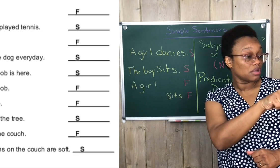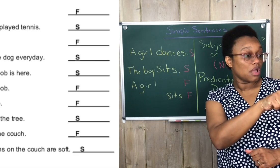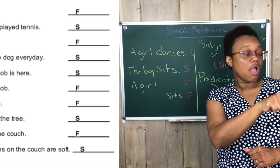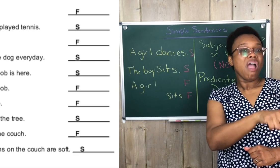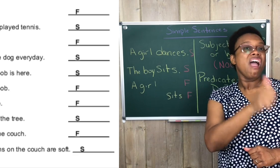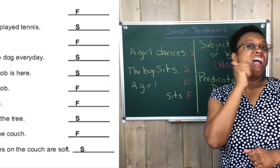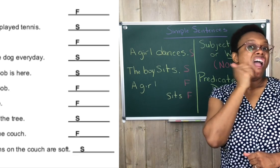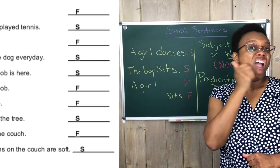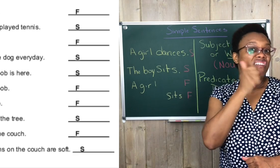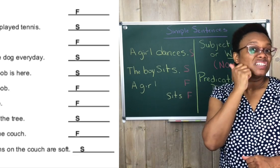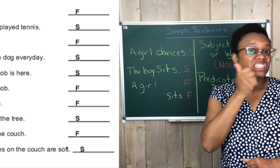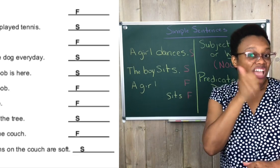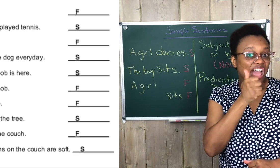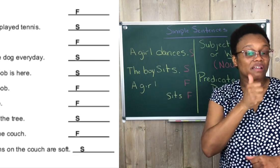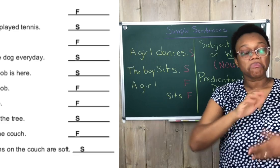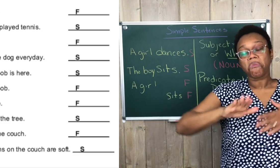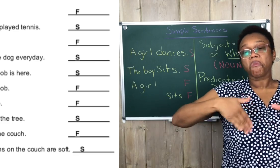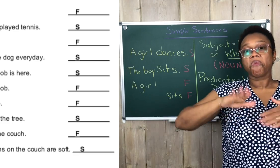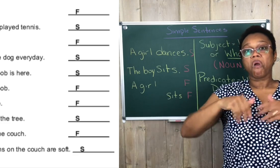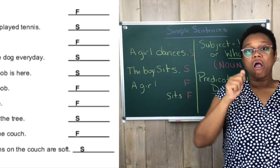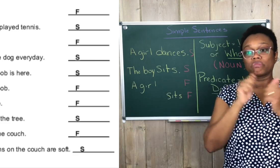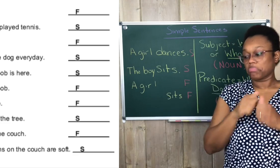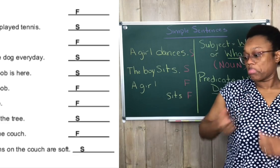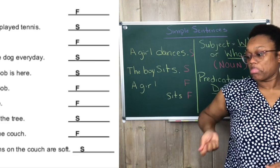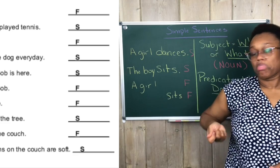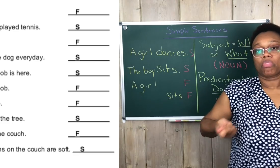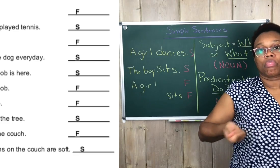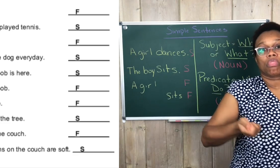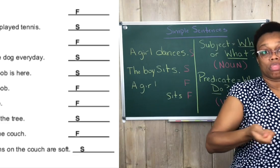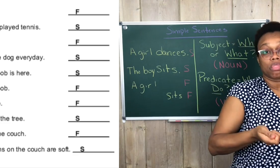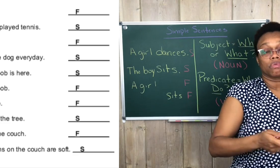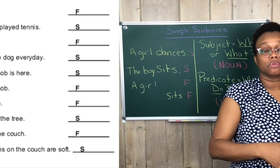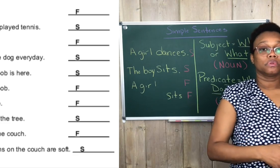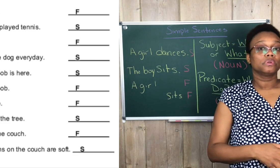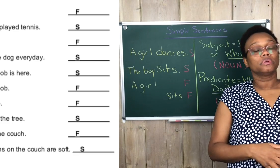Mary, she walks the dog every day.